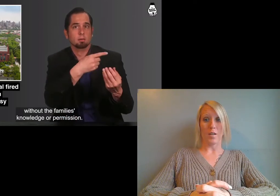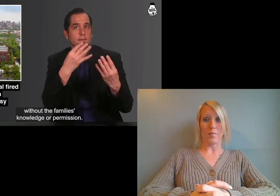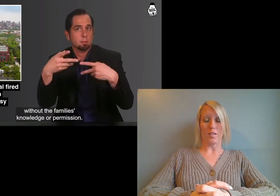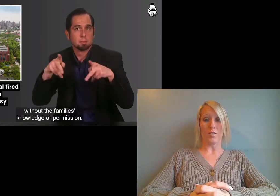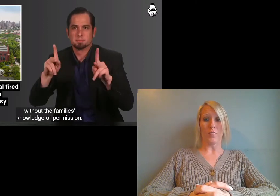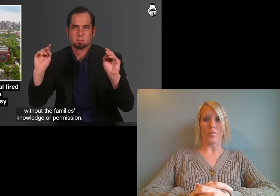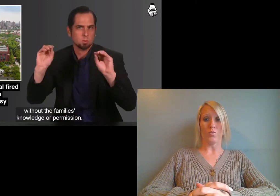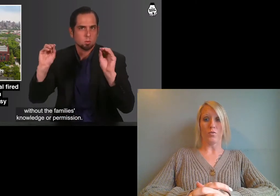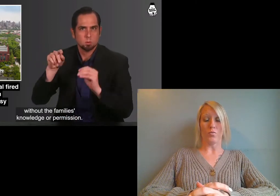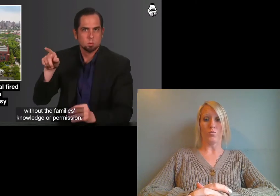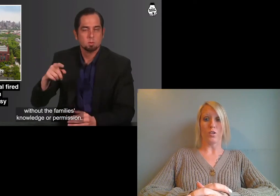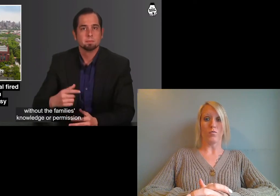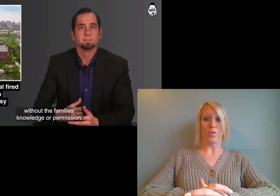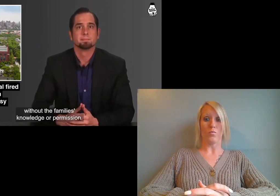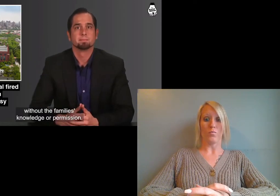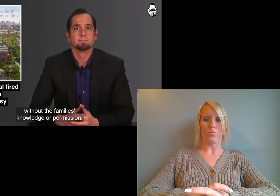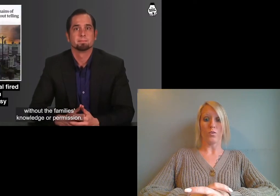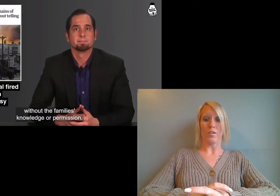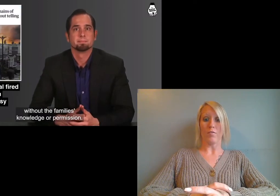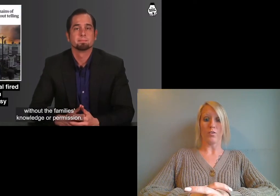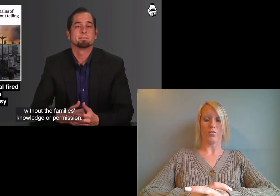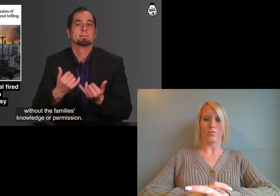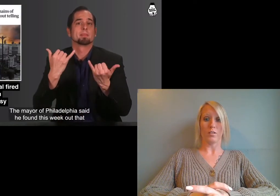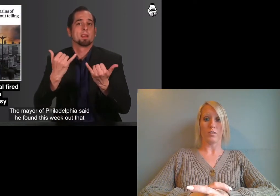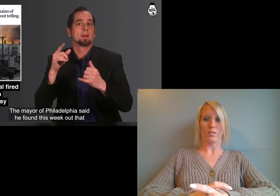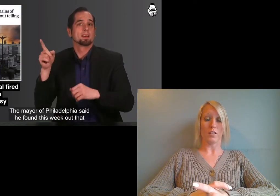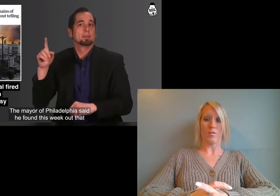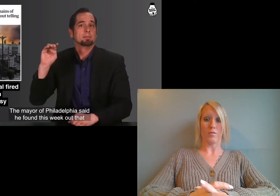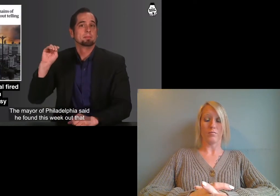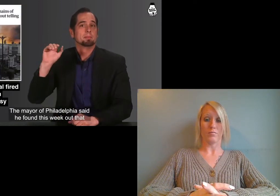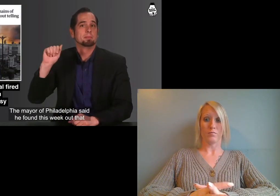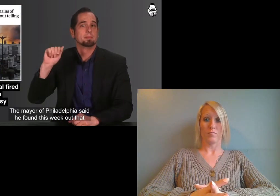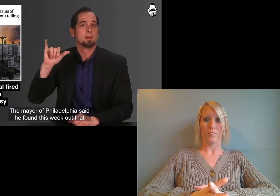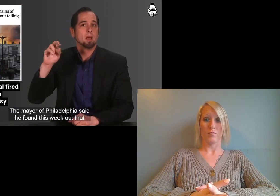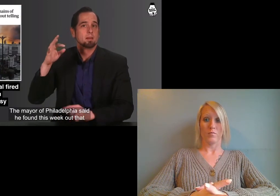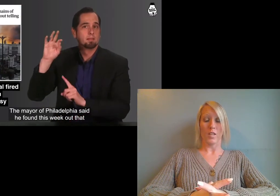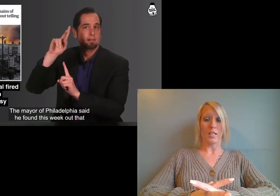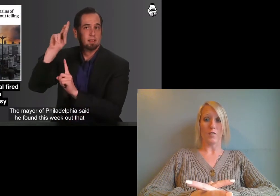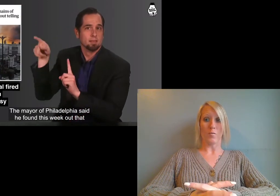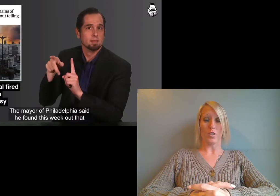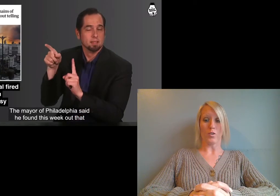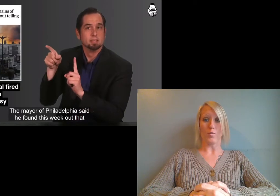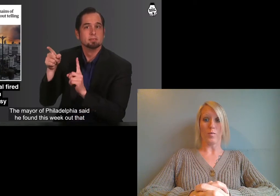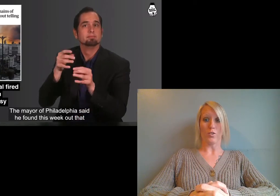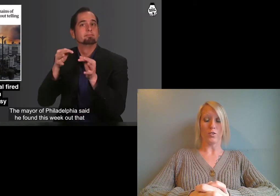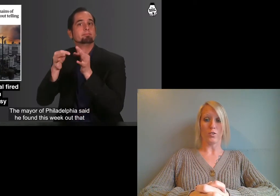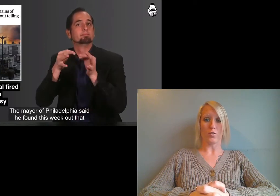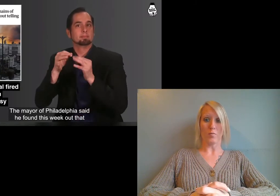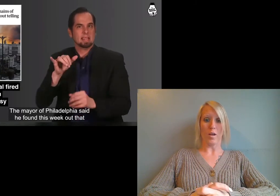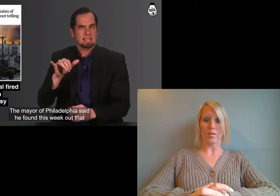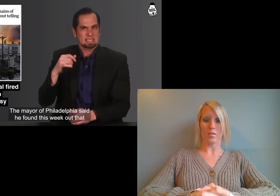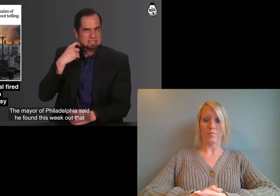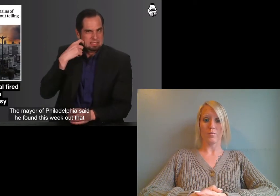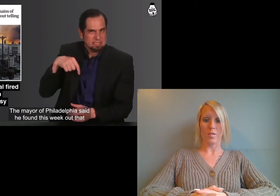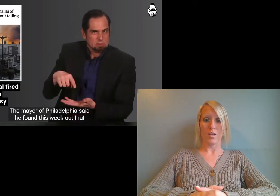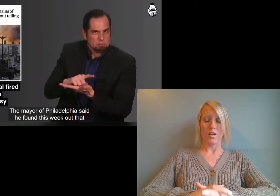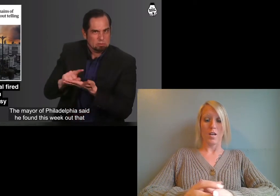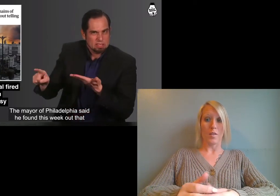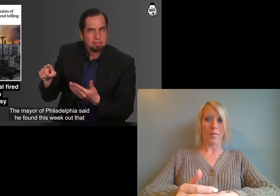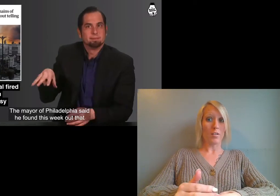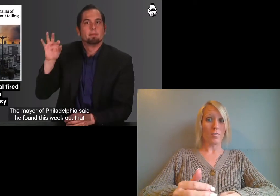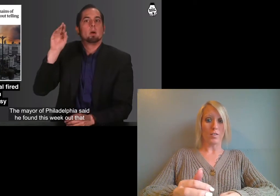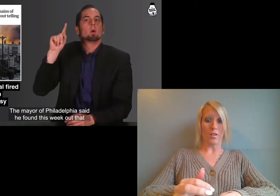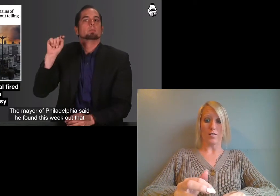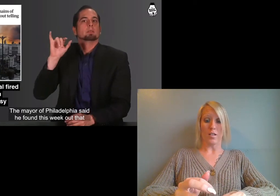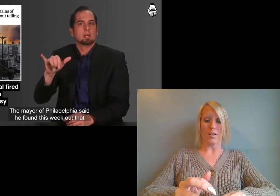And the families of those 2 children were never given any information or permission to use their bodies.